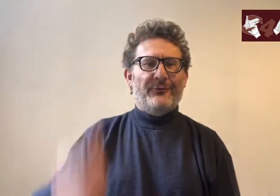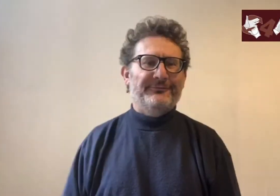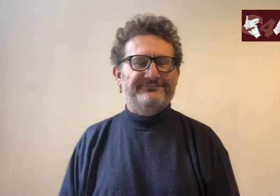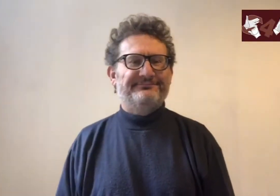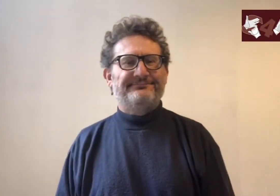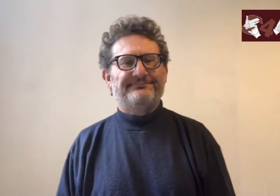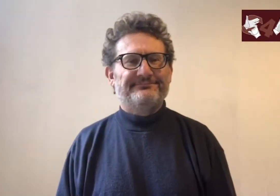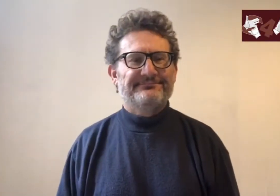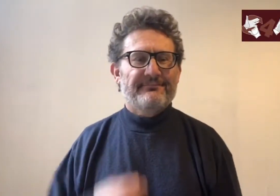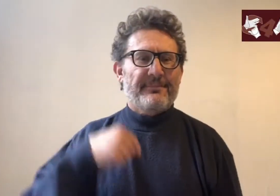Hello.